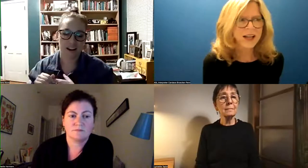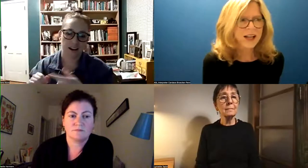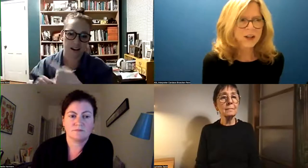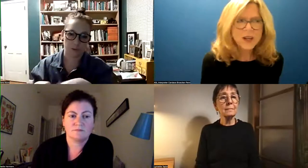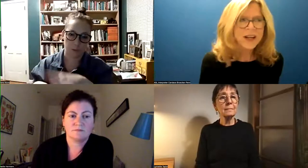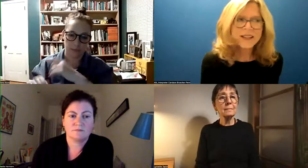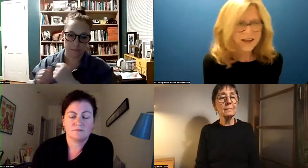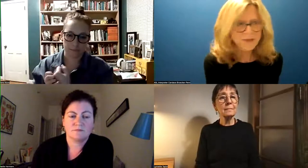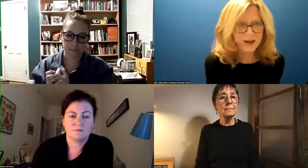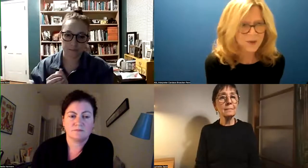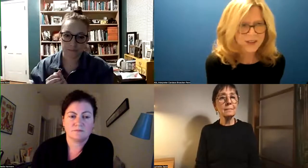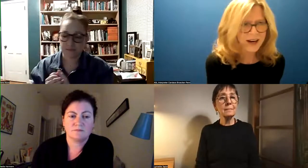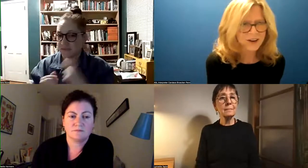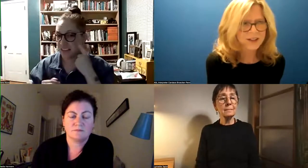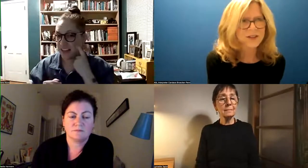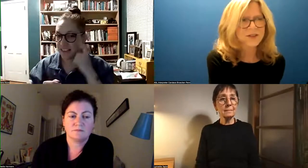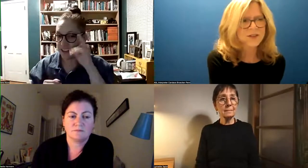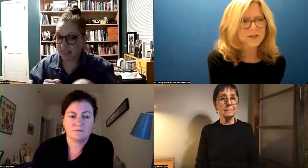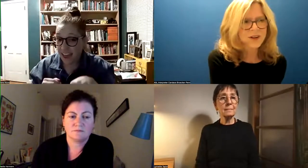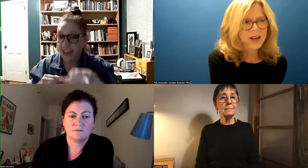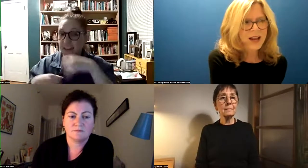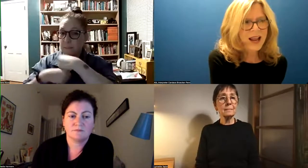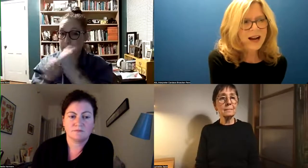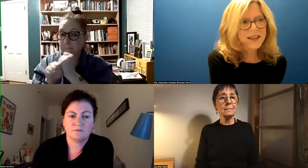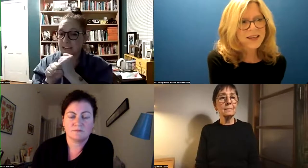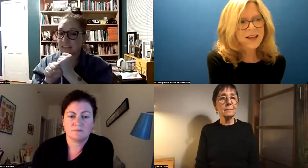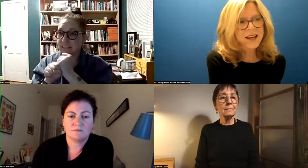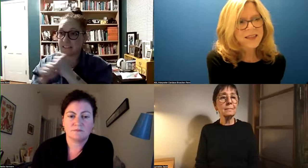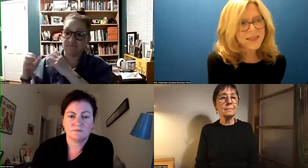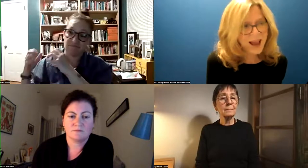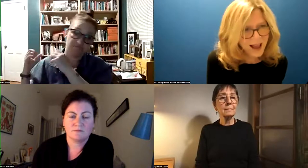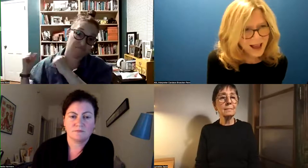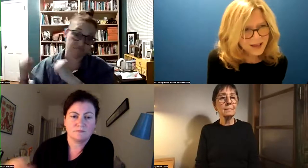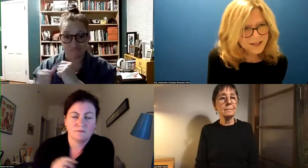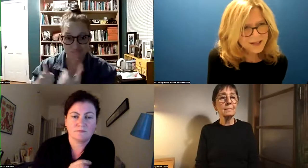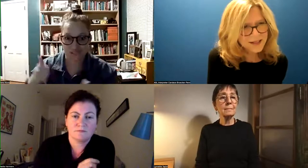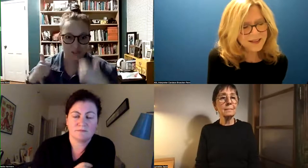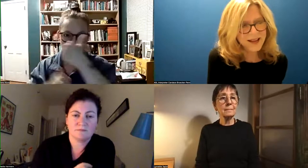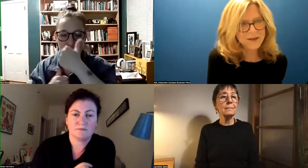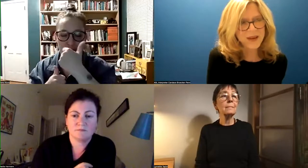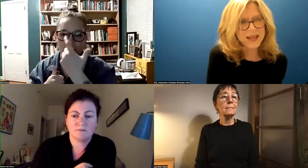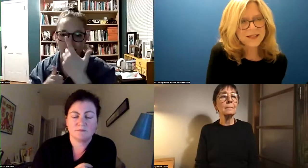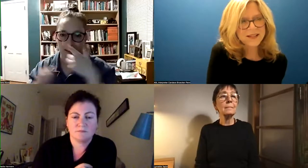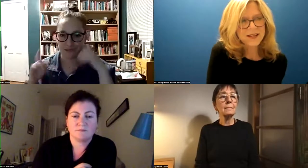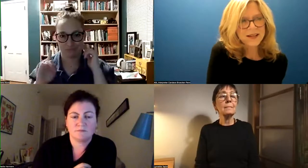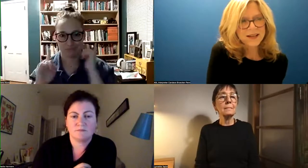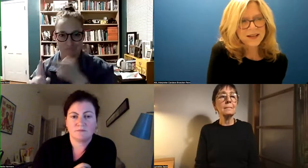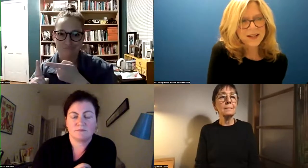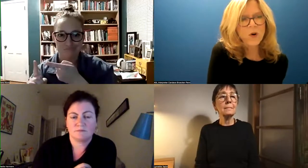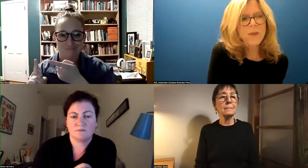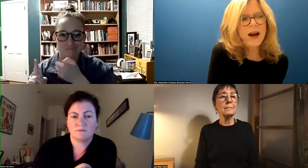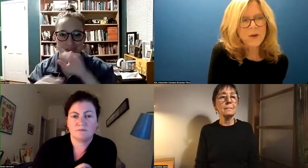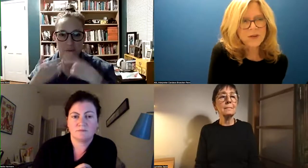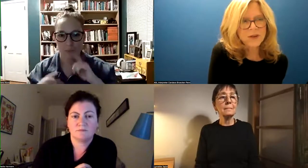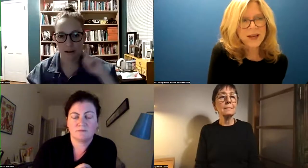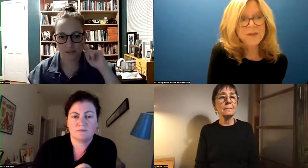hearing, you can identify with these characters. And I think that then makes it